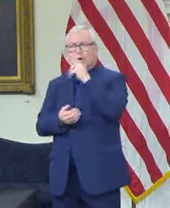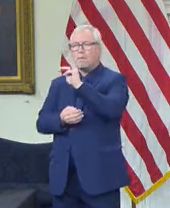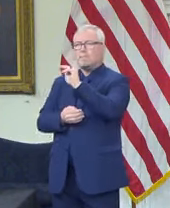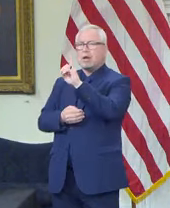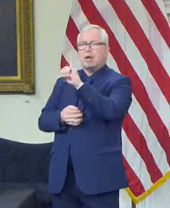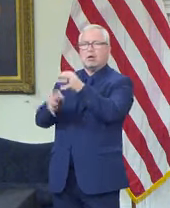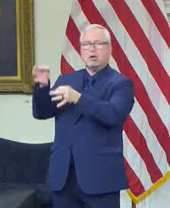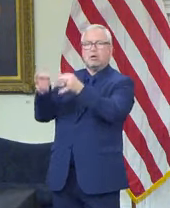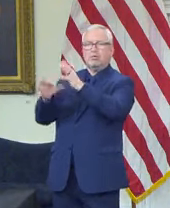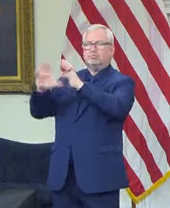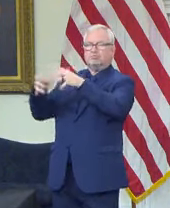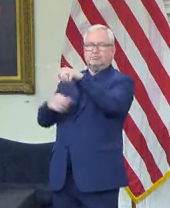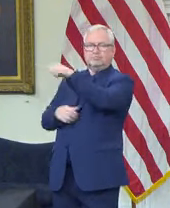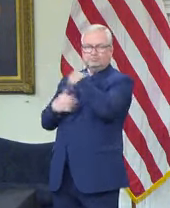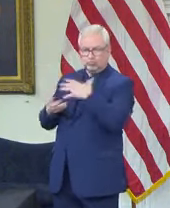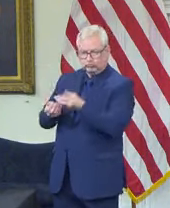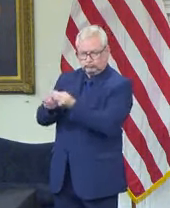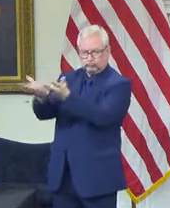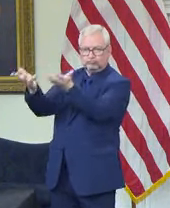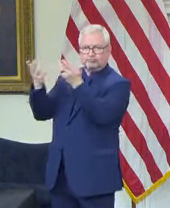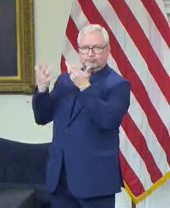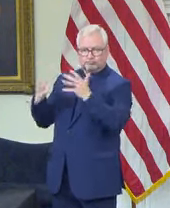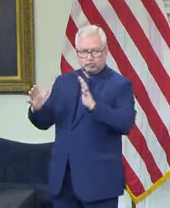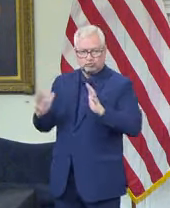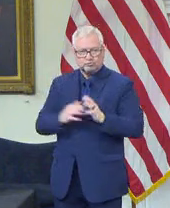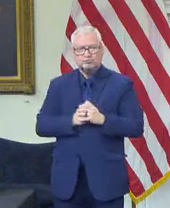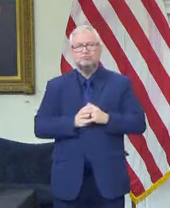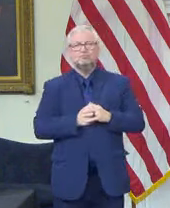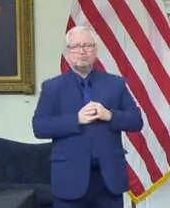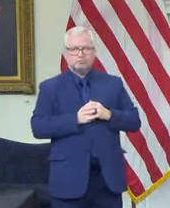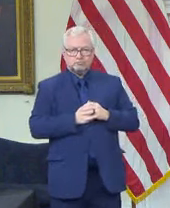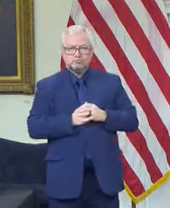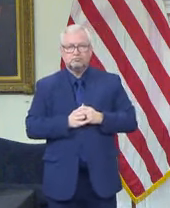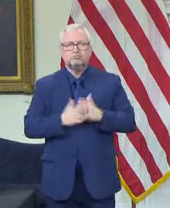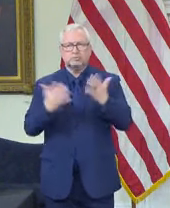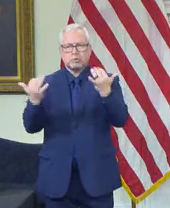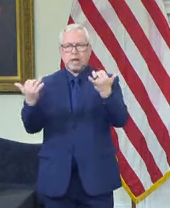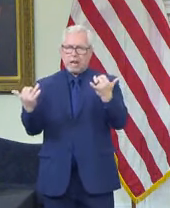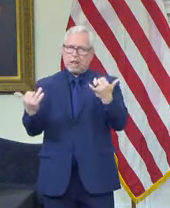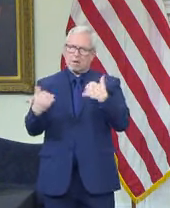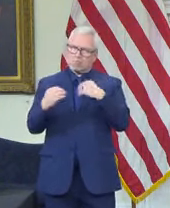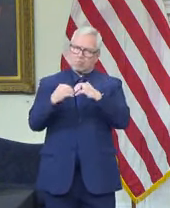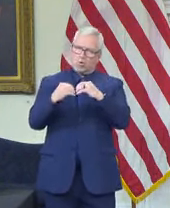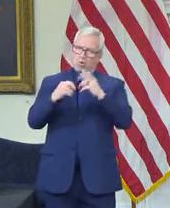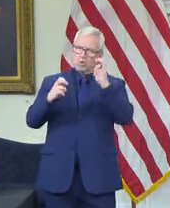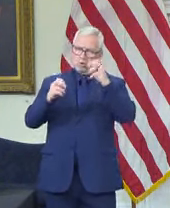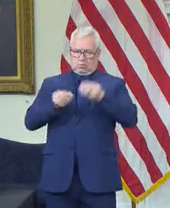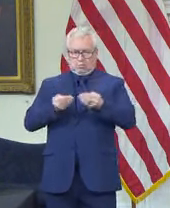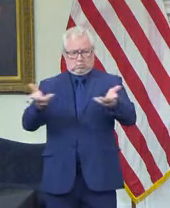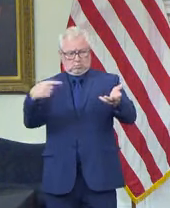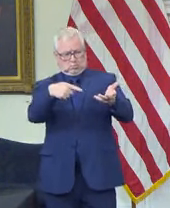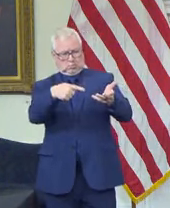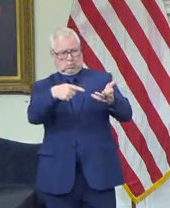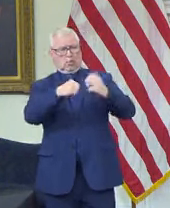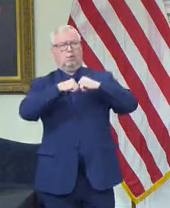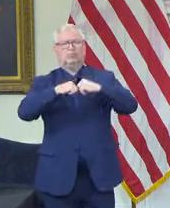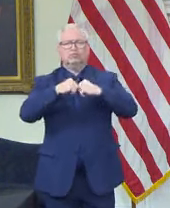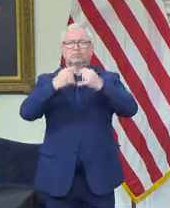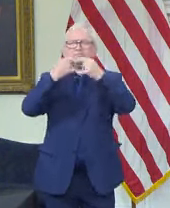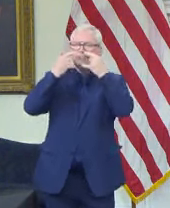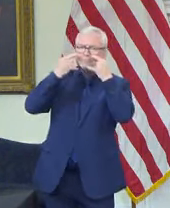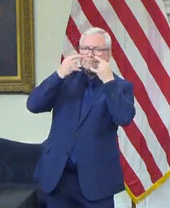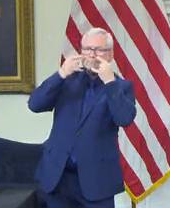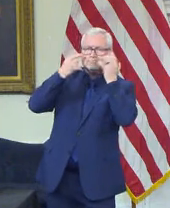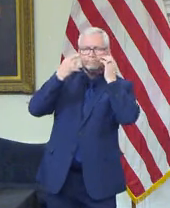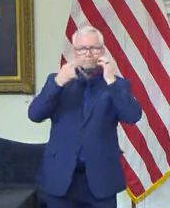additional infection protection compared to cloth and general use face masks. N95 and KN95